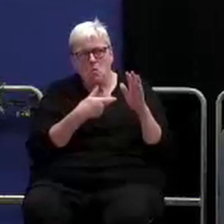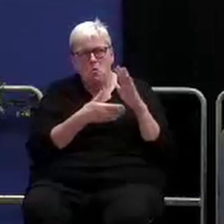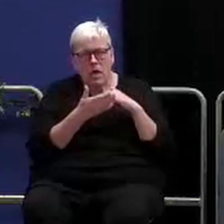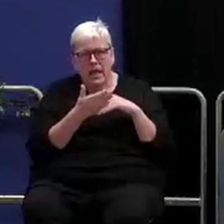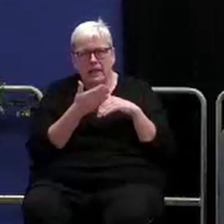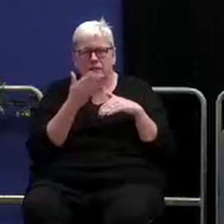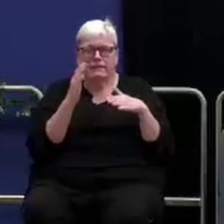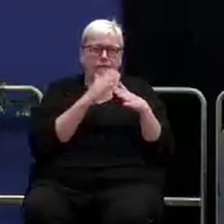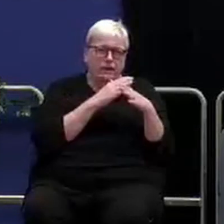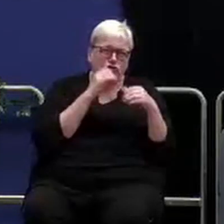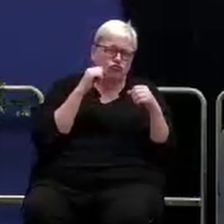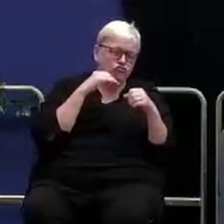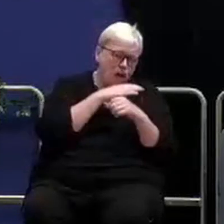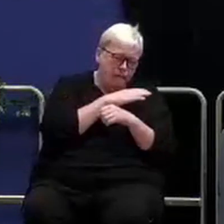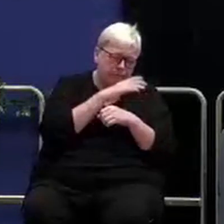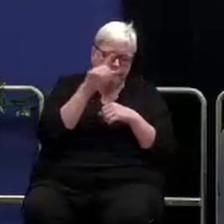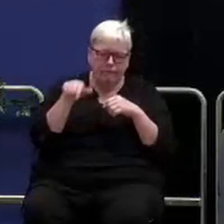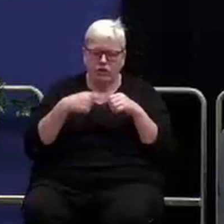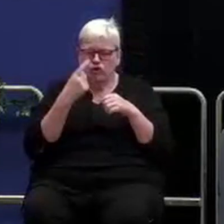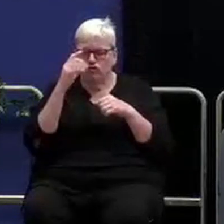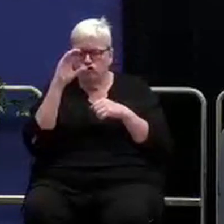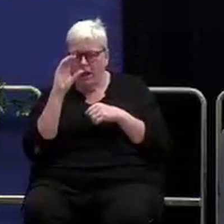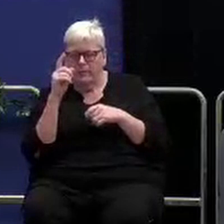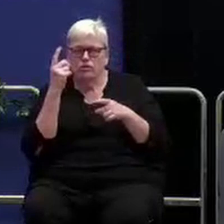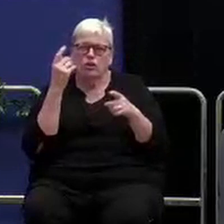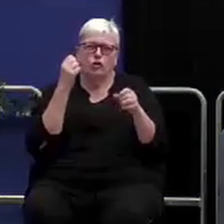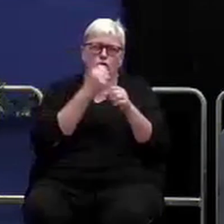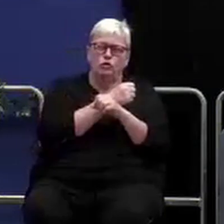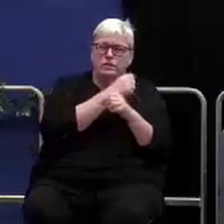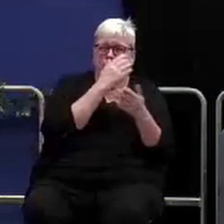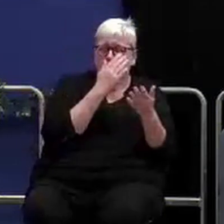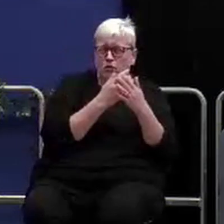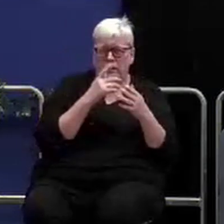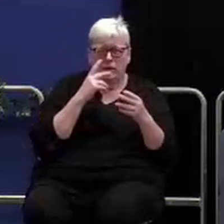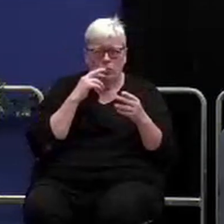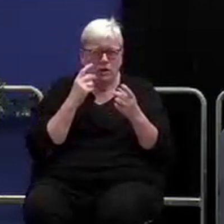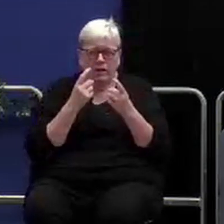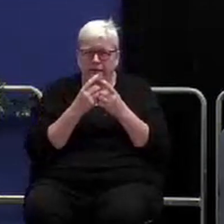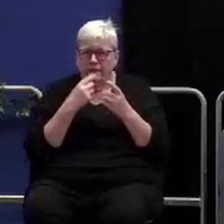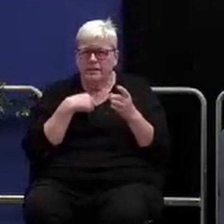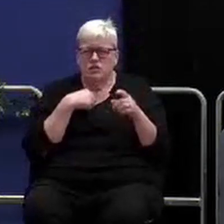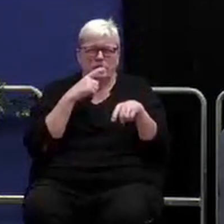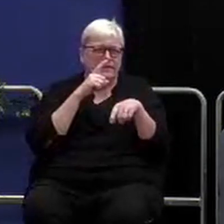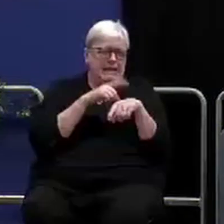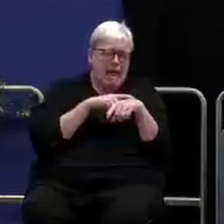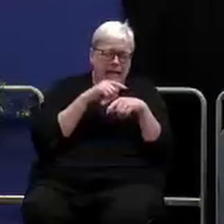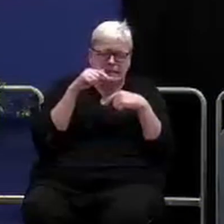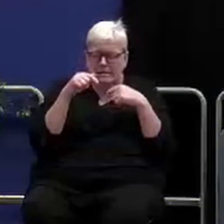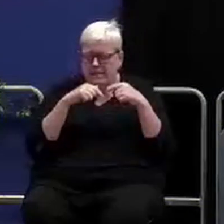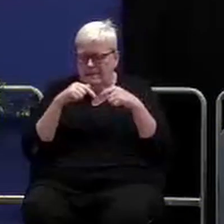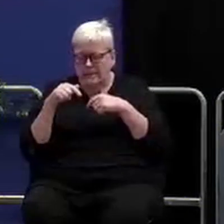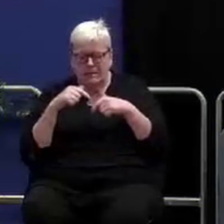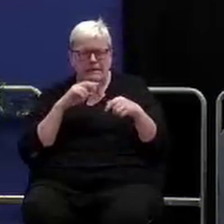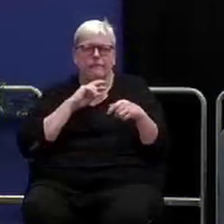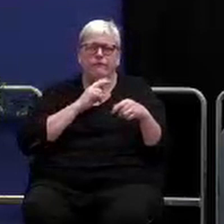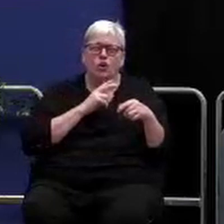the first draft of the first chapter, I was doing some really weird things with tense and voice. And I had this whole thing where my